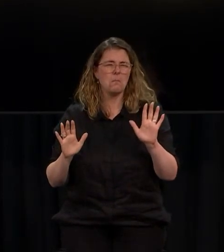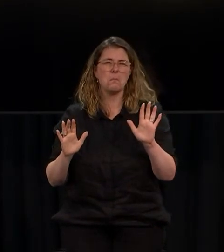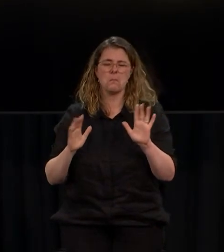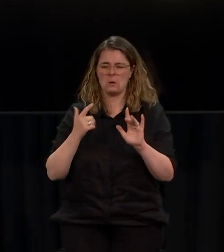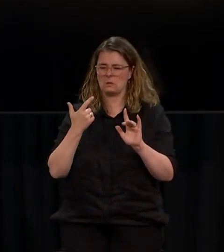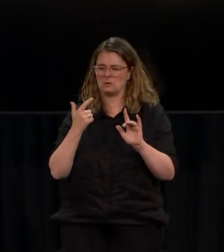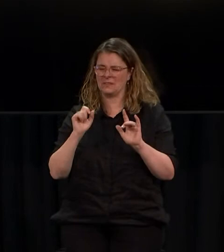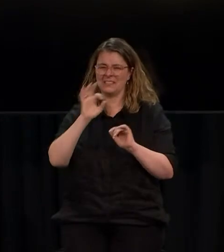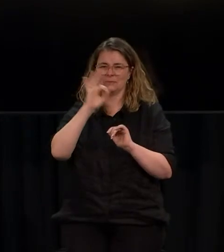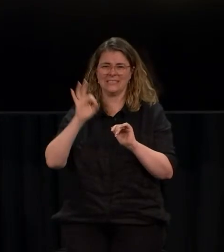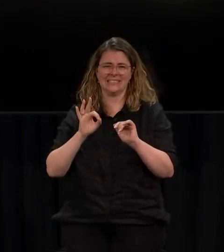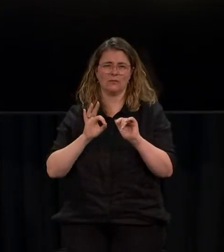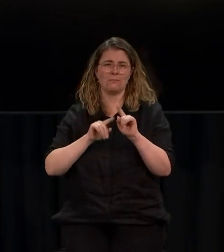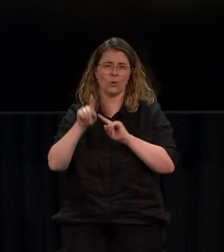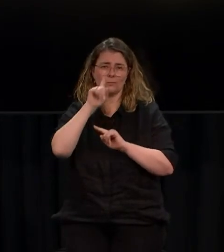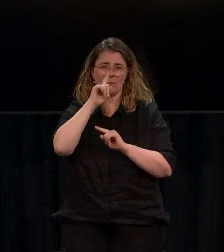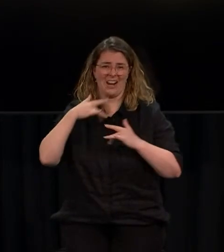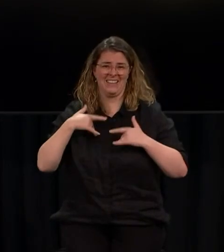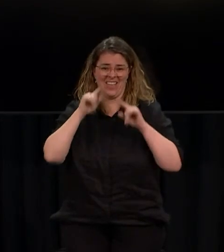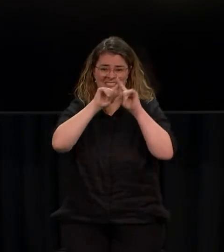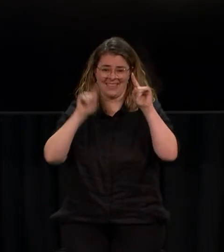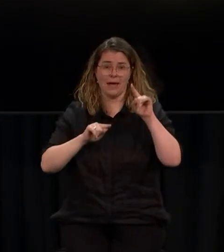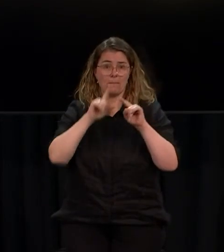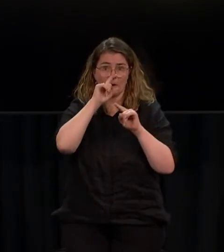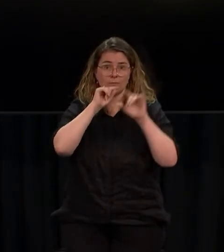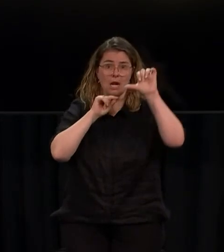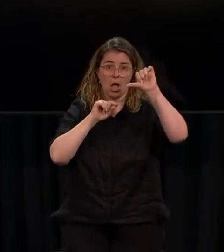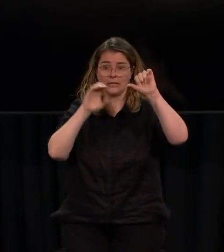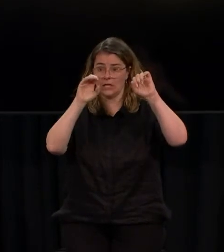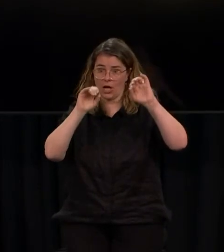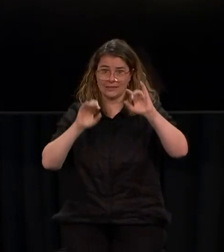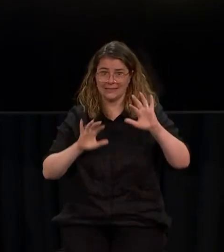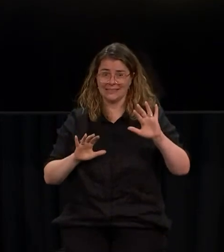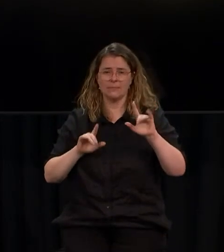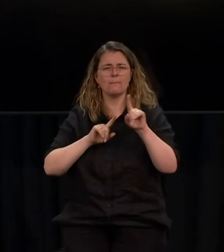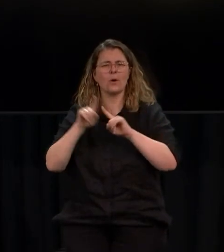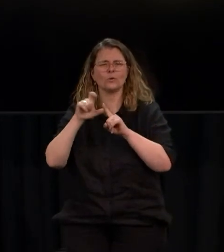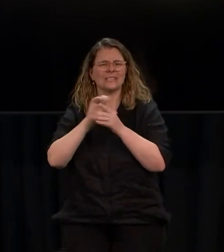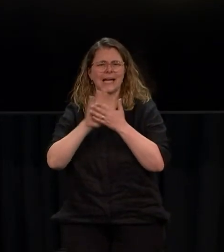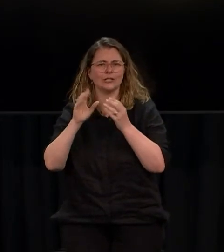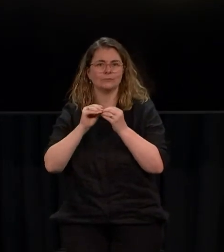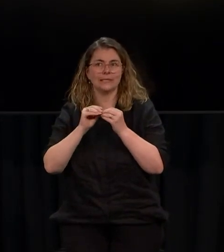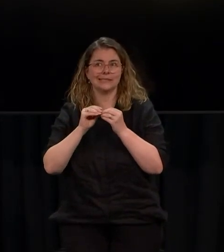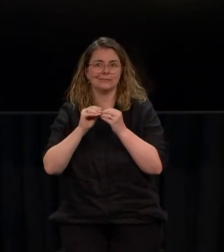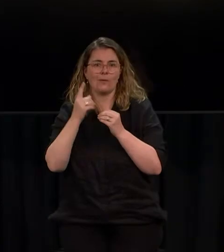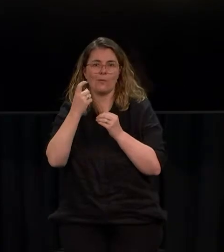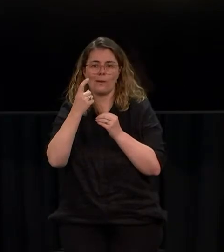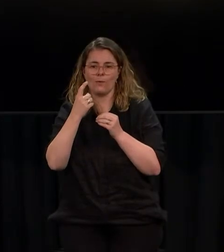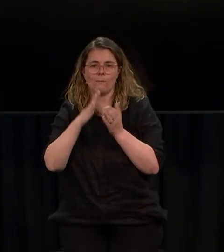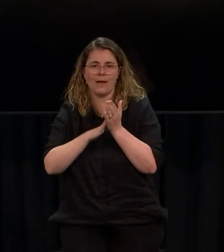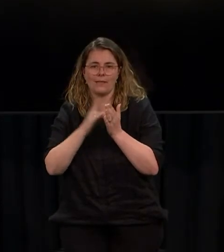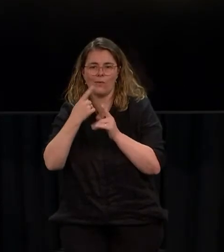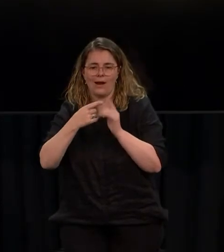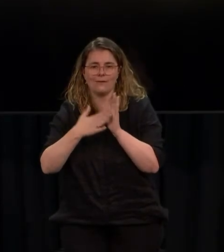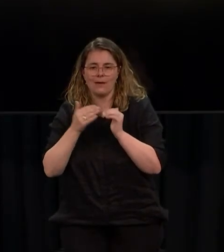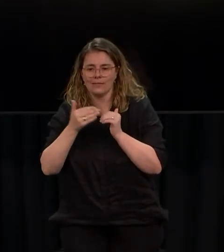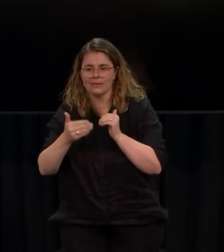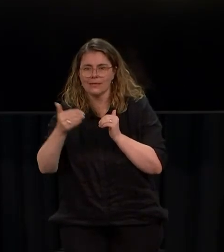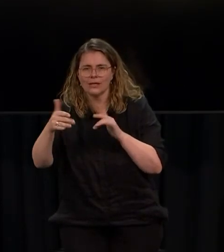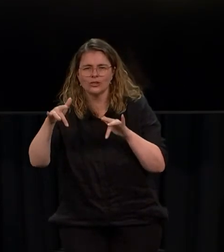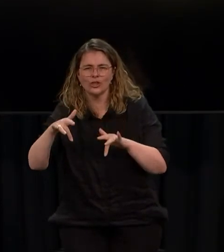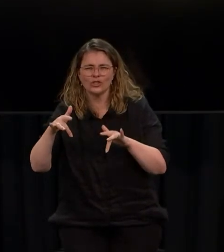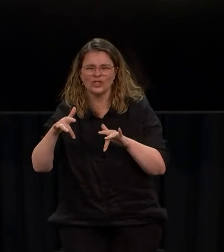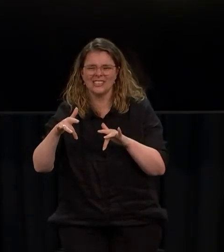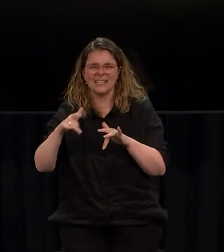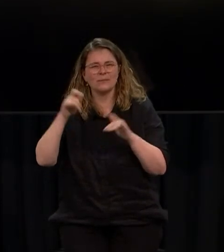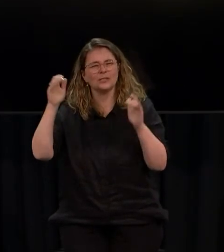70% of the country lives, will all be at 90% double dosed, while a lot of the HBs will be maybe a month and a half away from that, but those DHBs will be